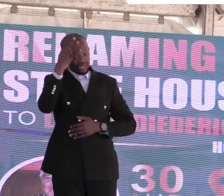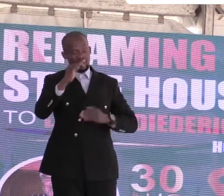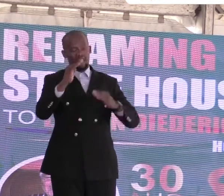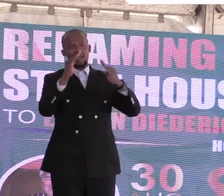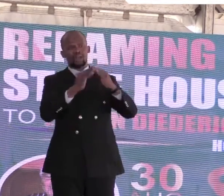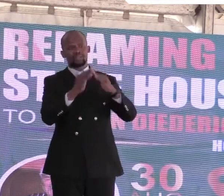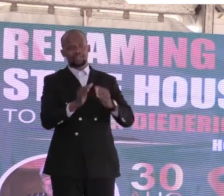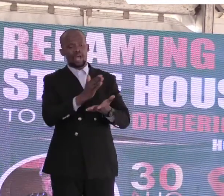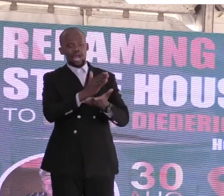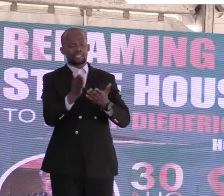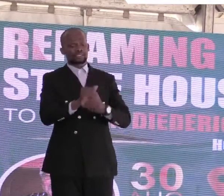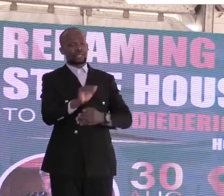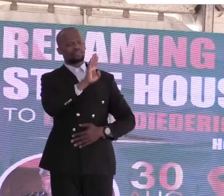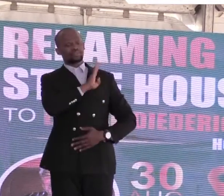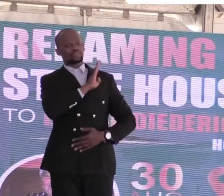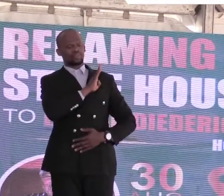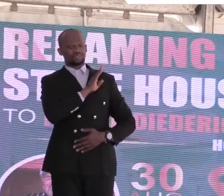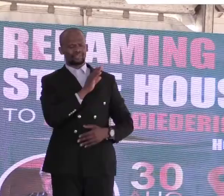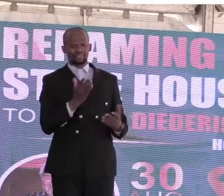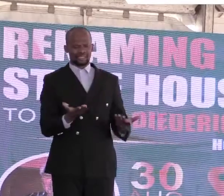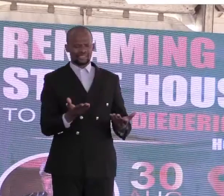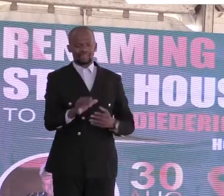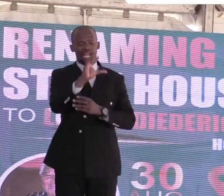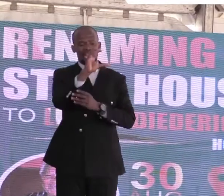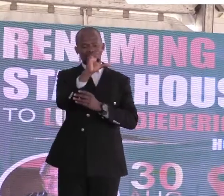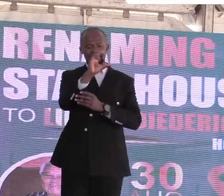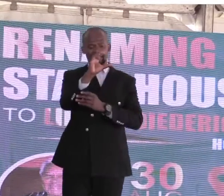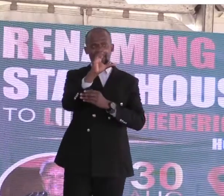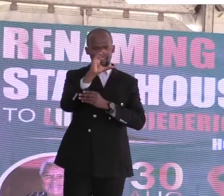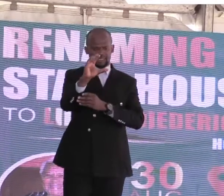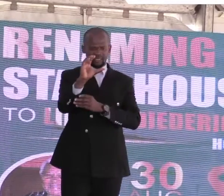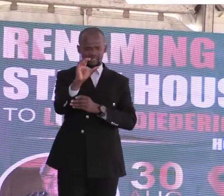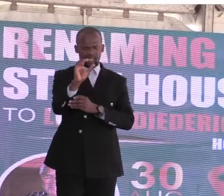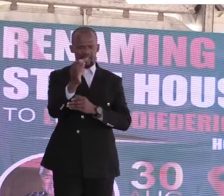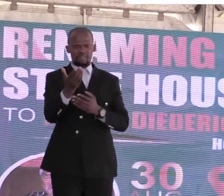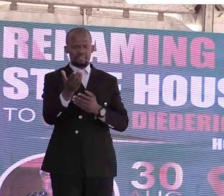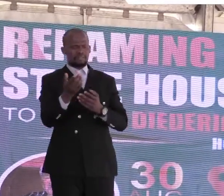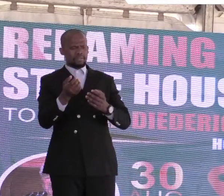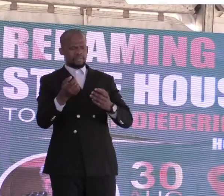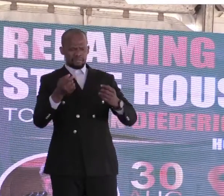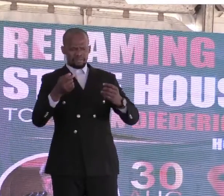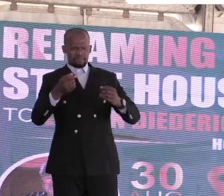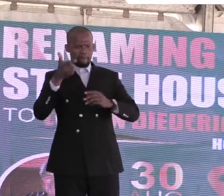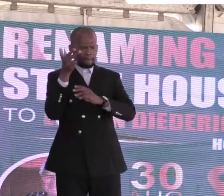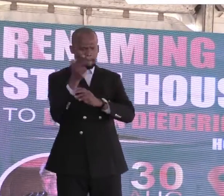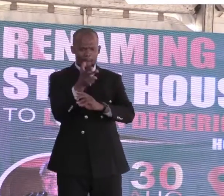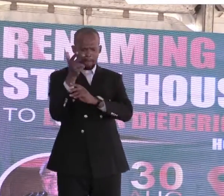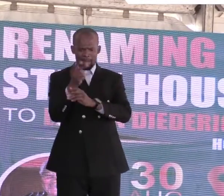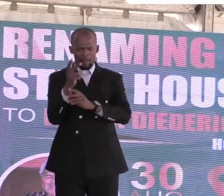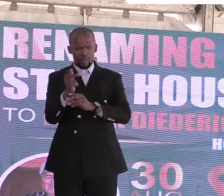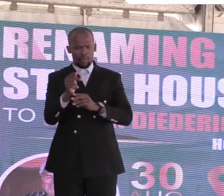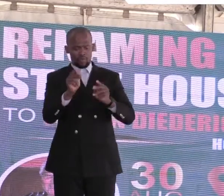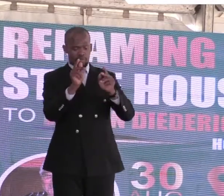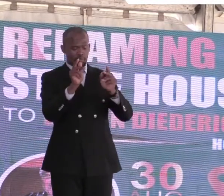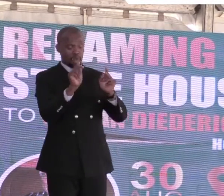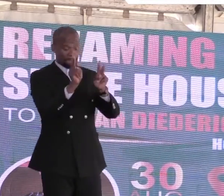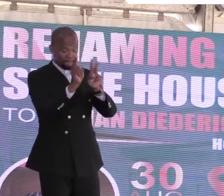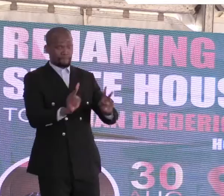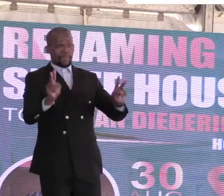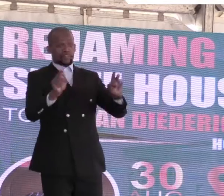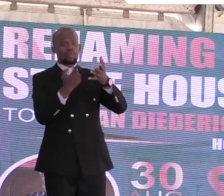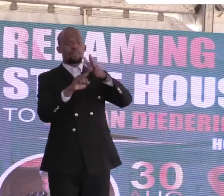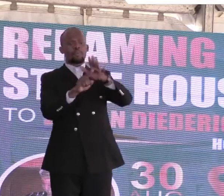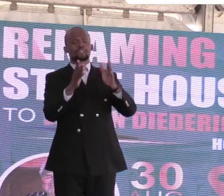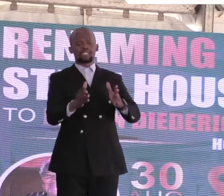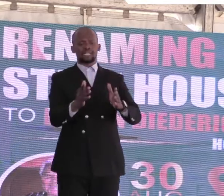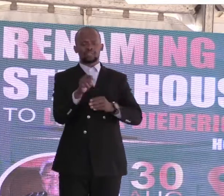Some of the soldiers of the Ciskei Defense Force who shot senselessly on peaceful demonstrators on the